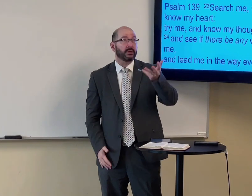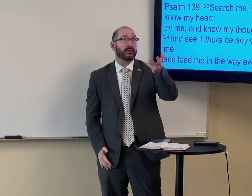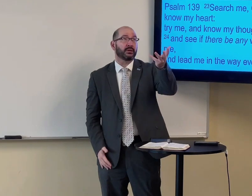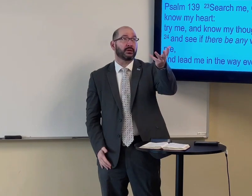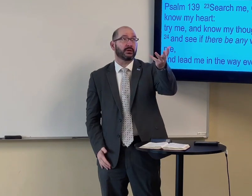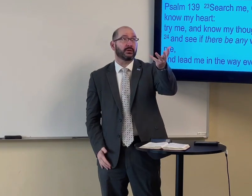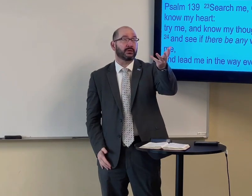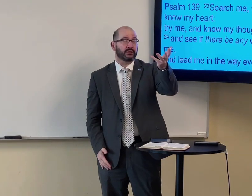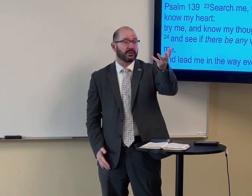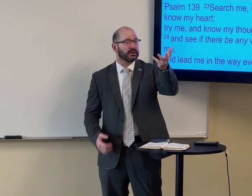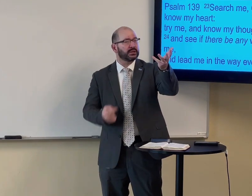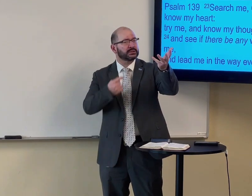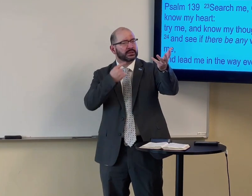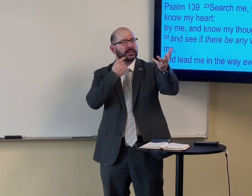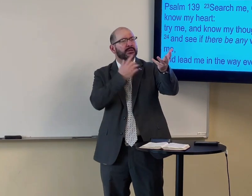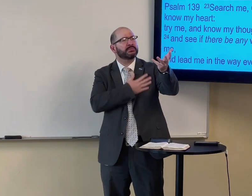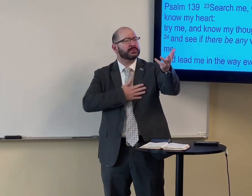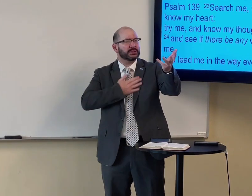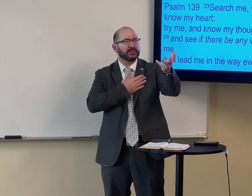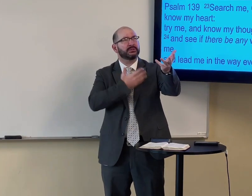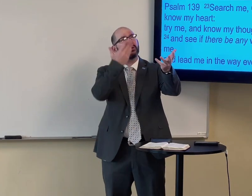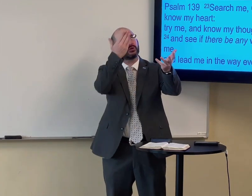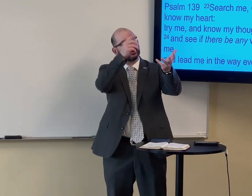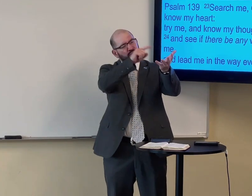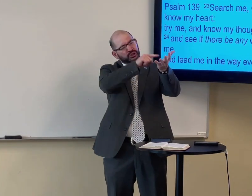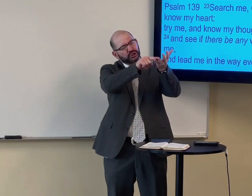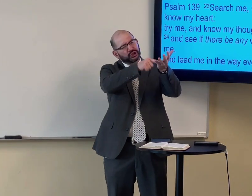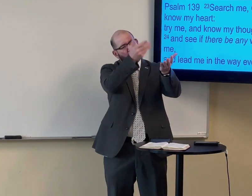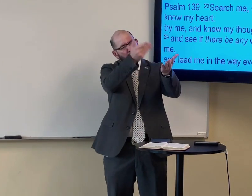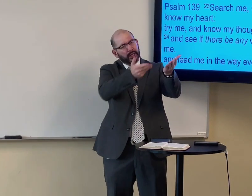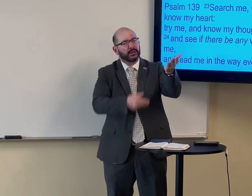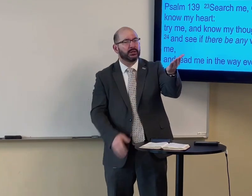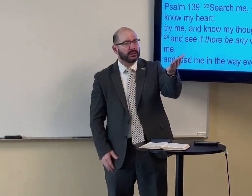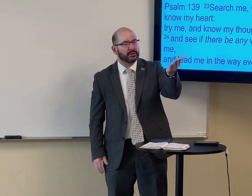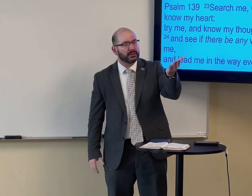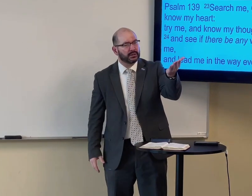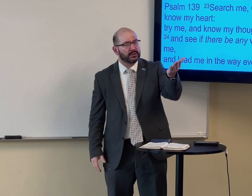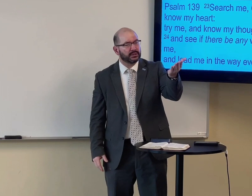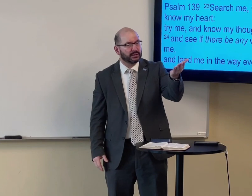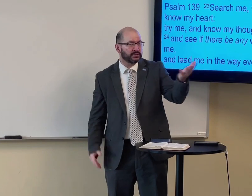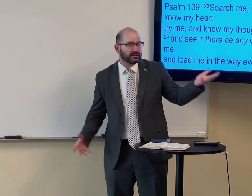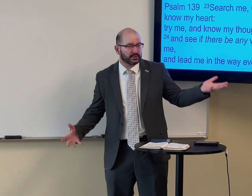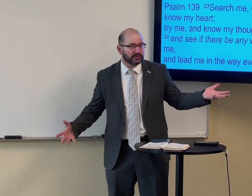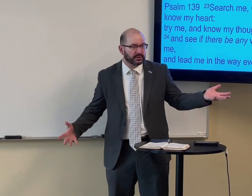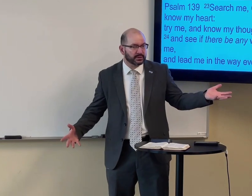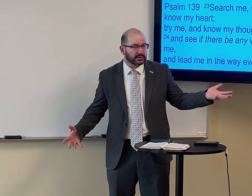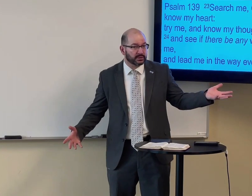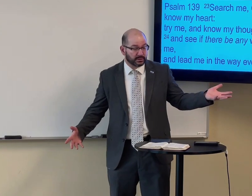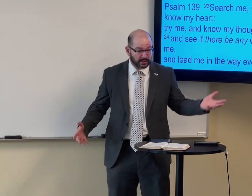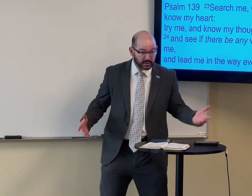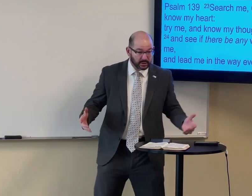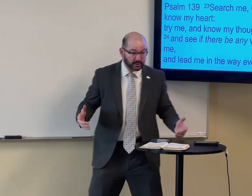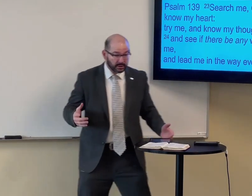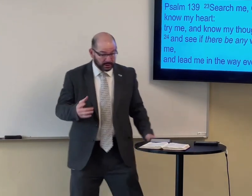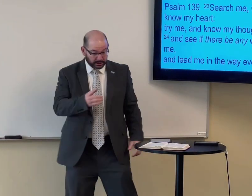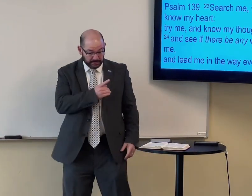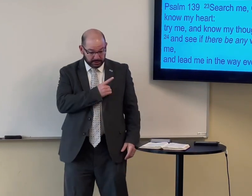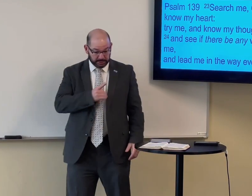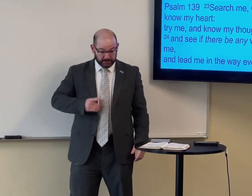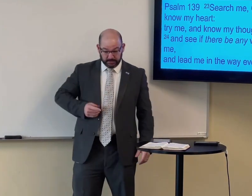and give it to God and say, "Please, God, inspect my heart and tell me about what you see there